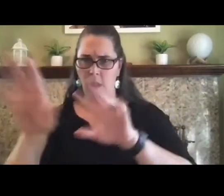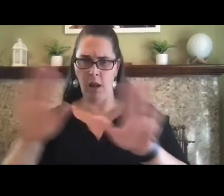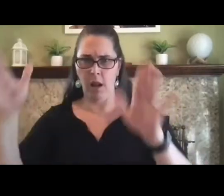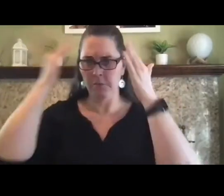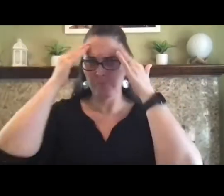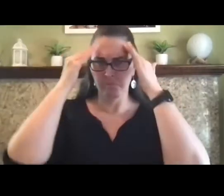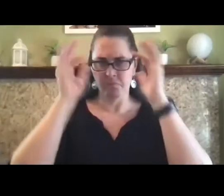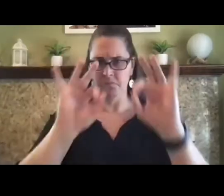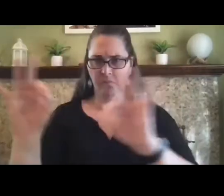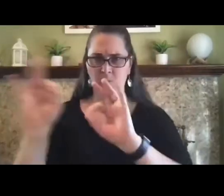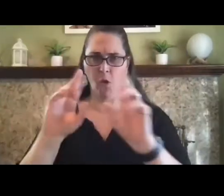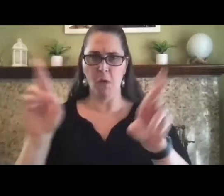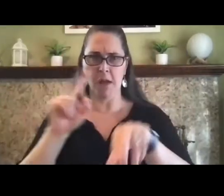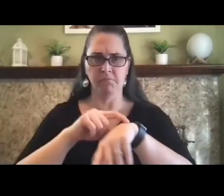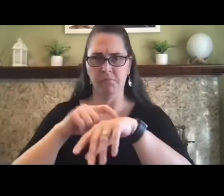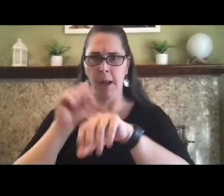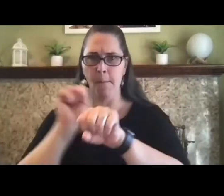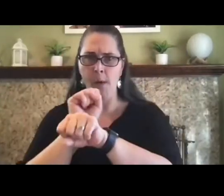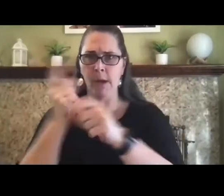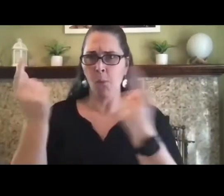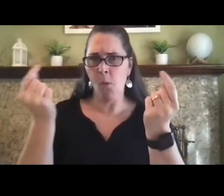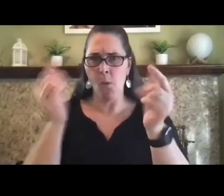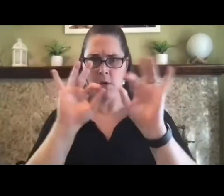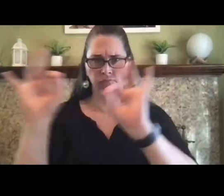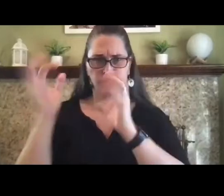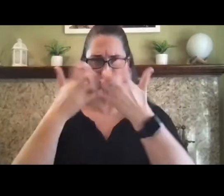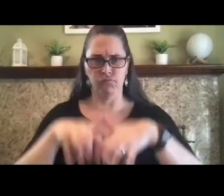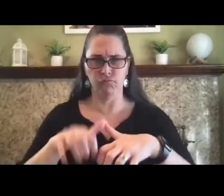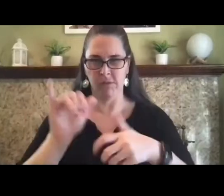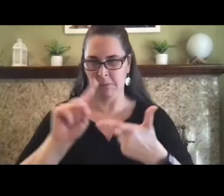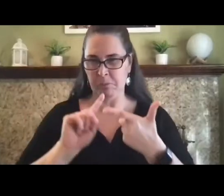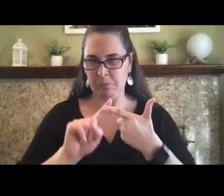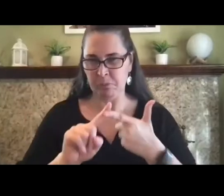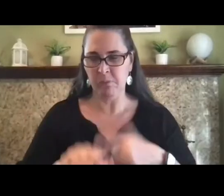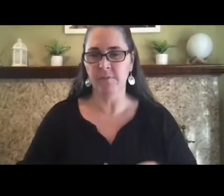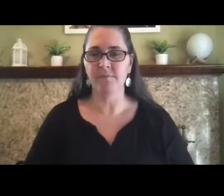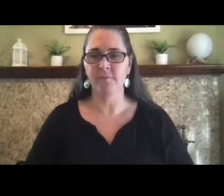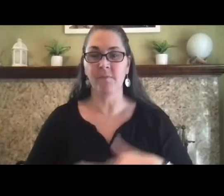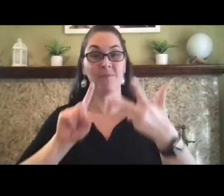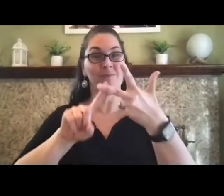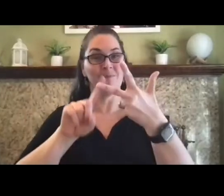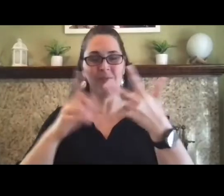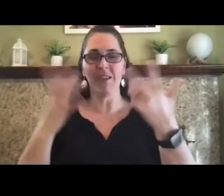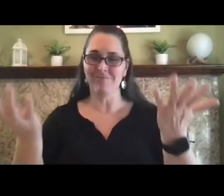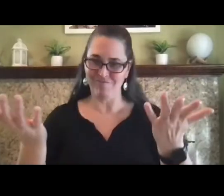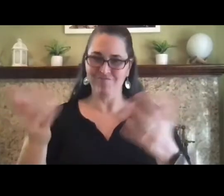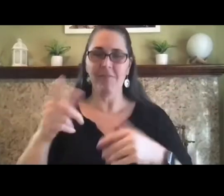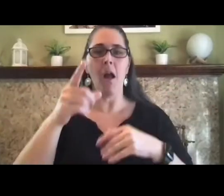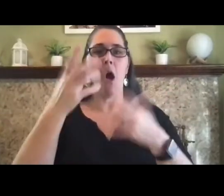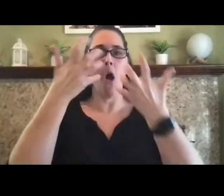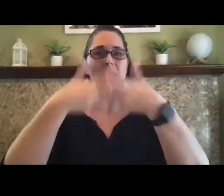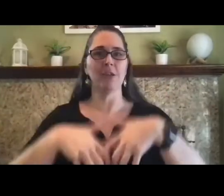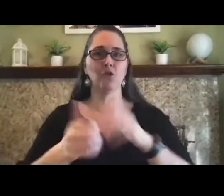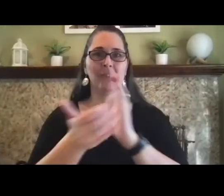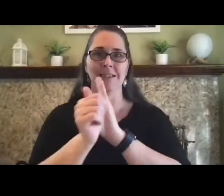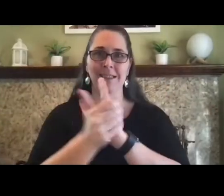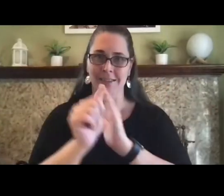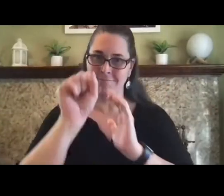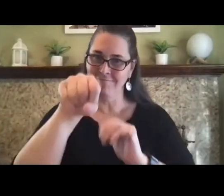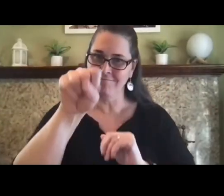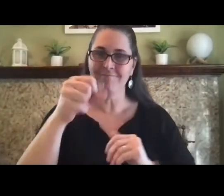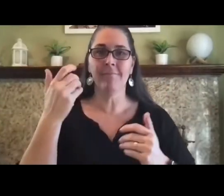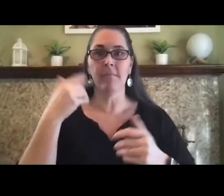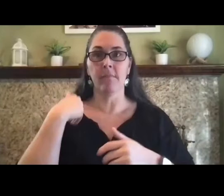I have classes and setting up a visual calendar, being familiar with your schedule, your appointments, and the like.